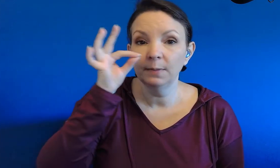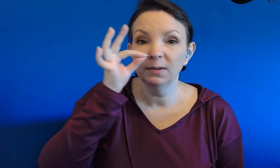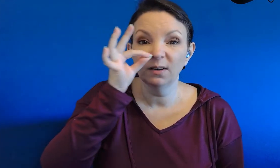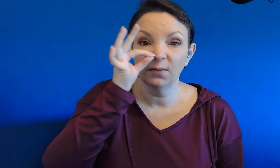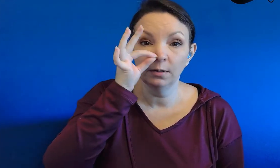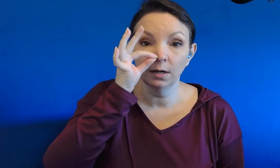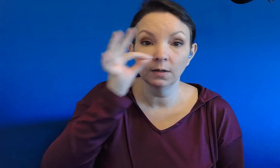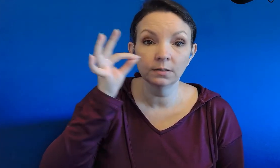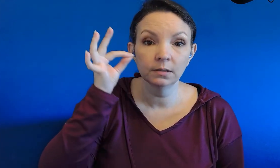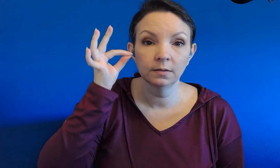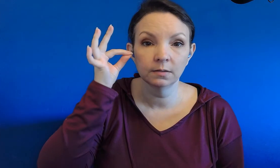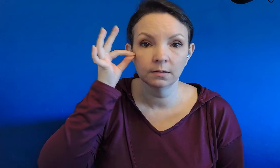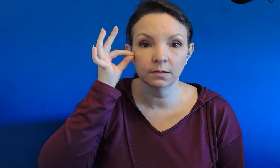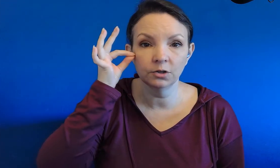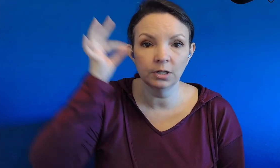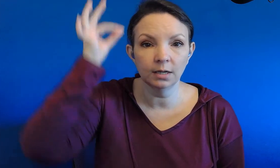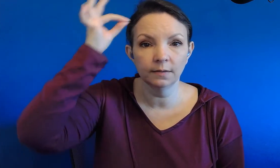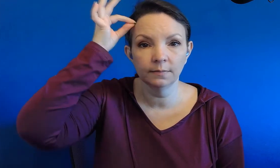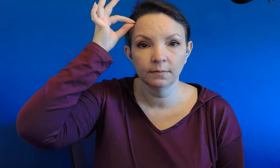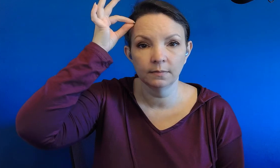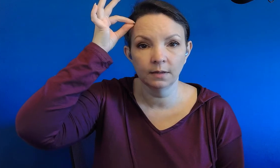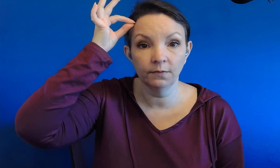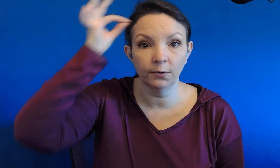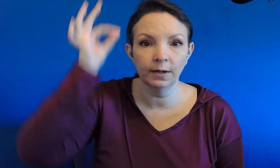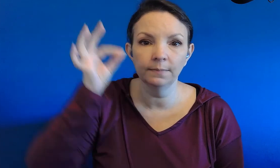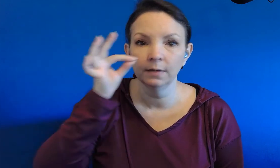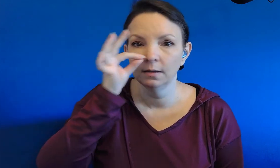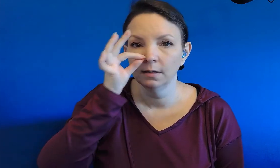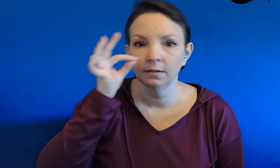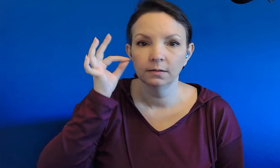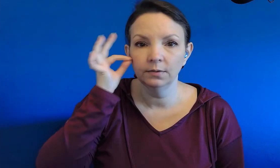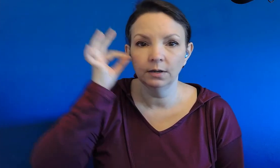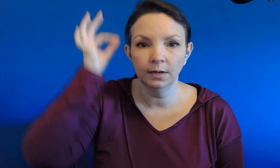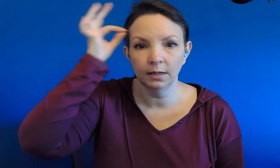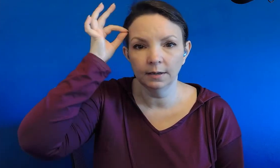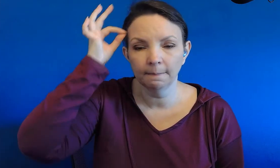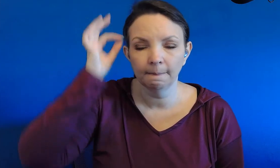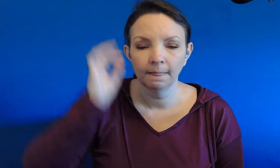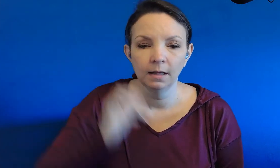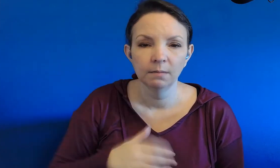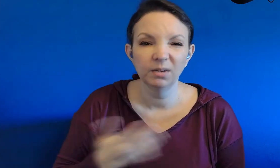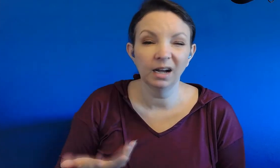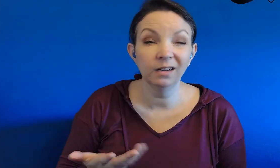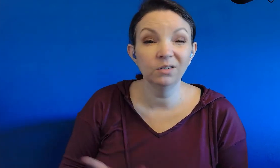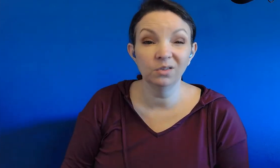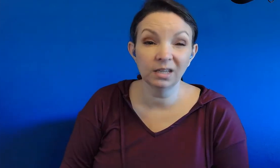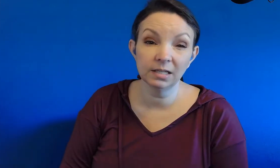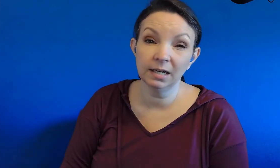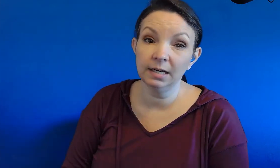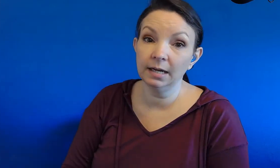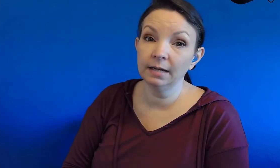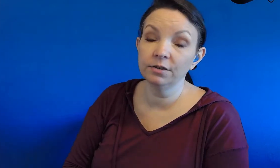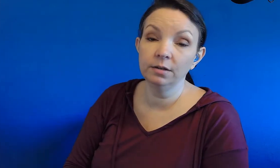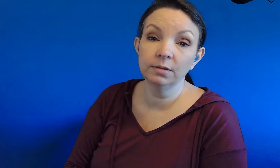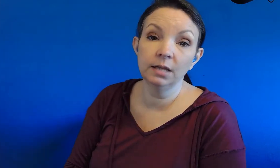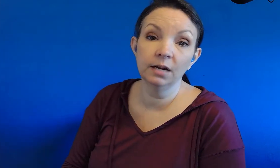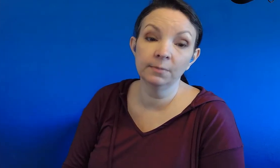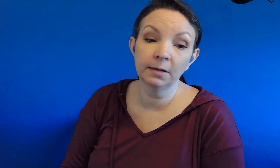for nose to cheek and forehead. So we go Indian. But I don't use that sign. I actually use the Native American